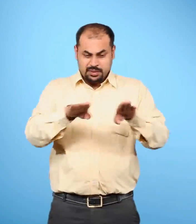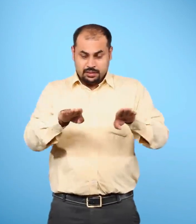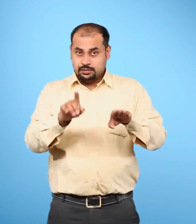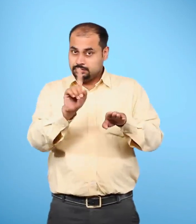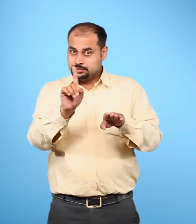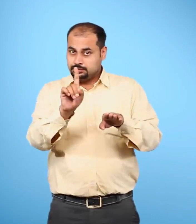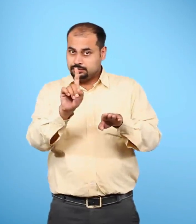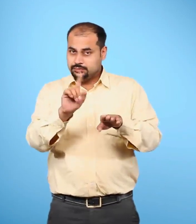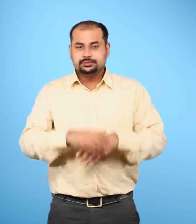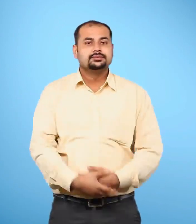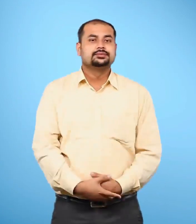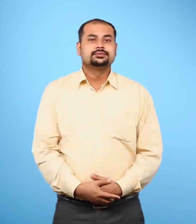them.